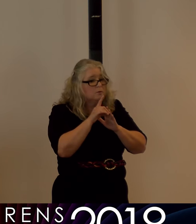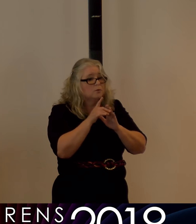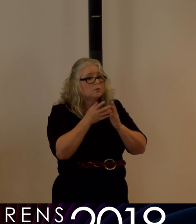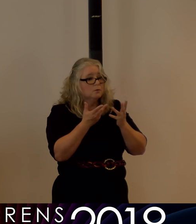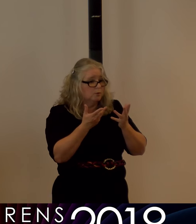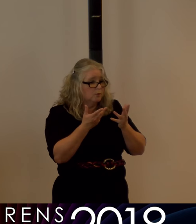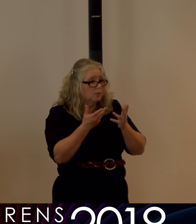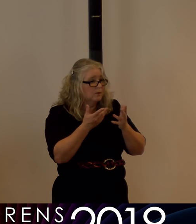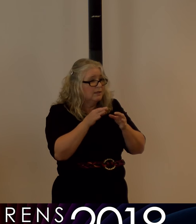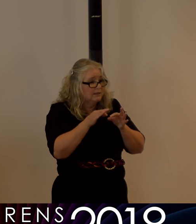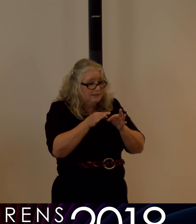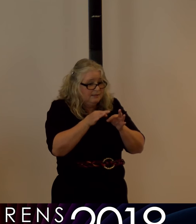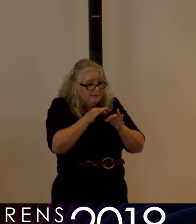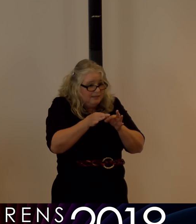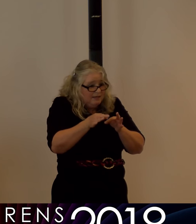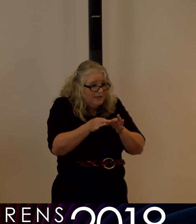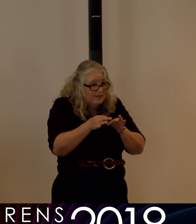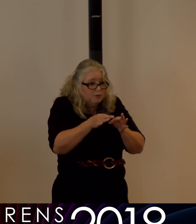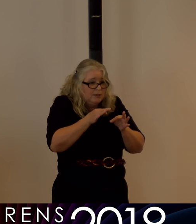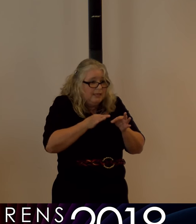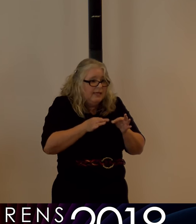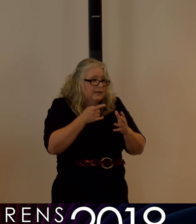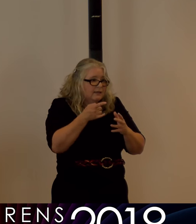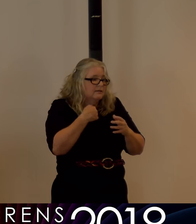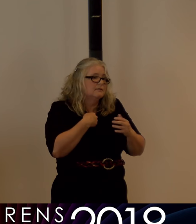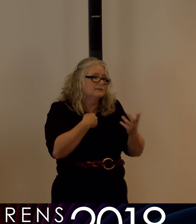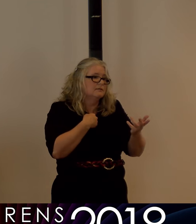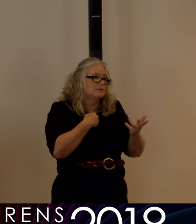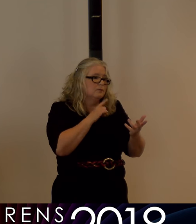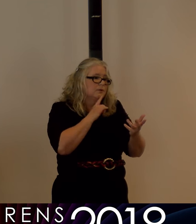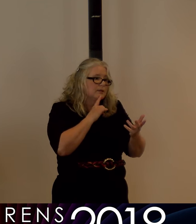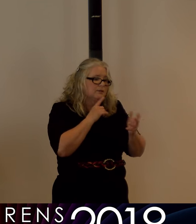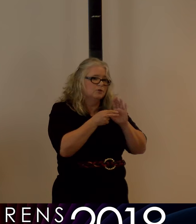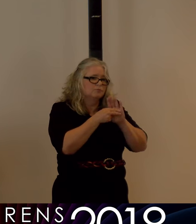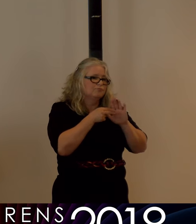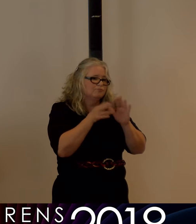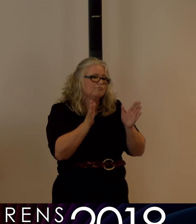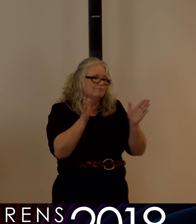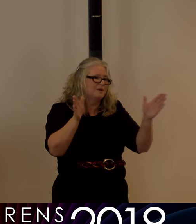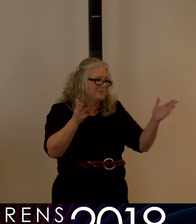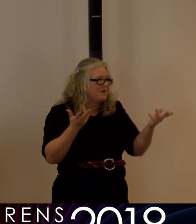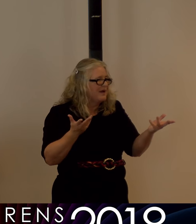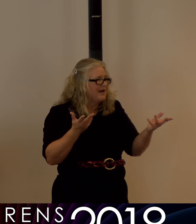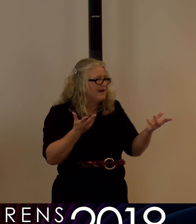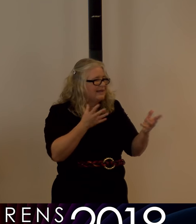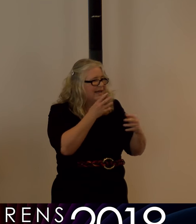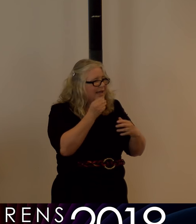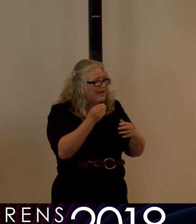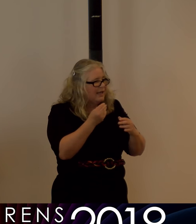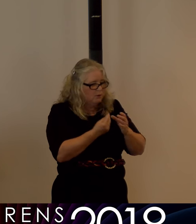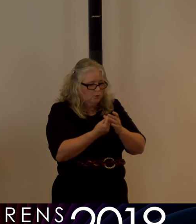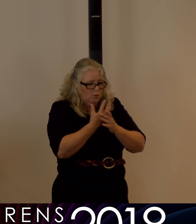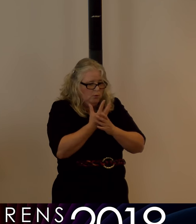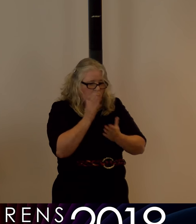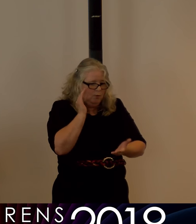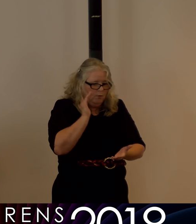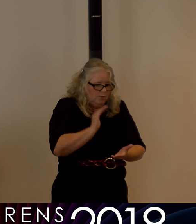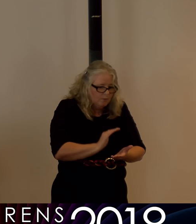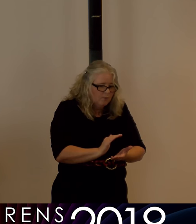incredibly common, but it's also a broad diagnosis. Intellectual disability and growth